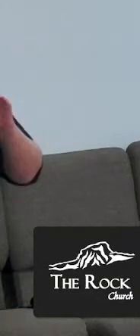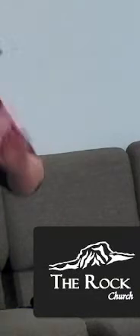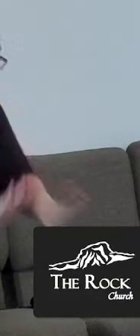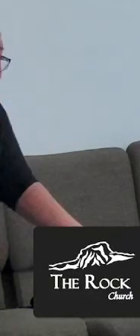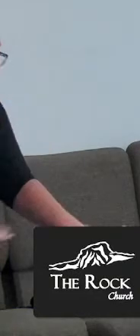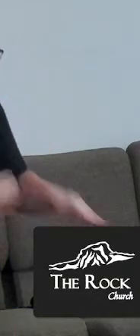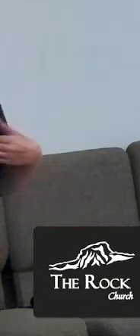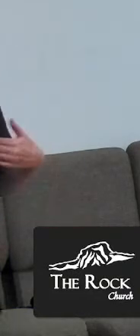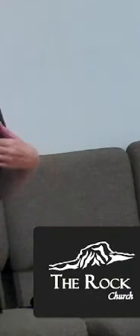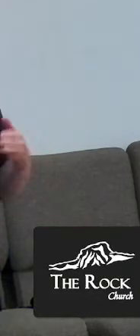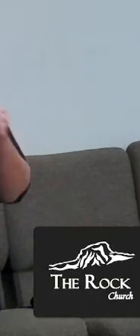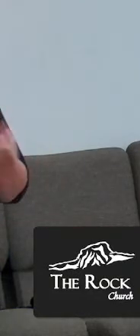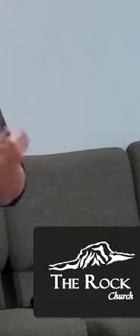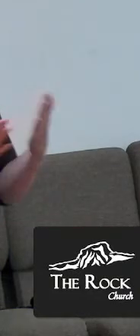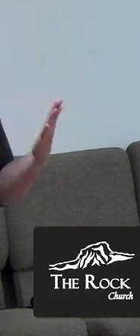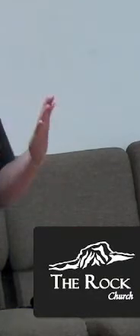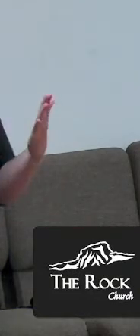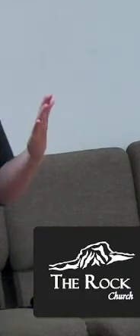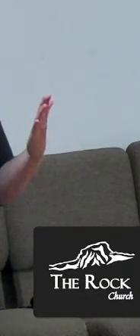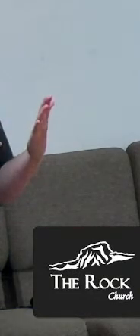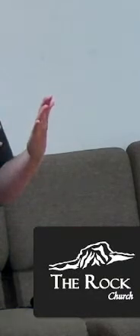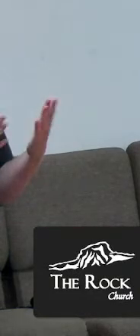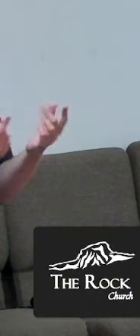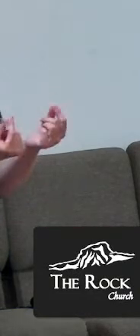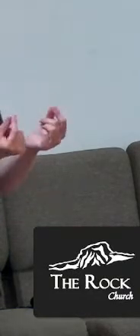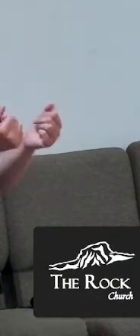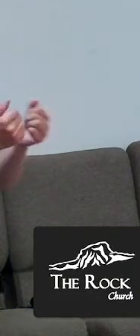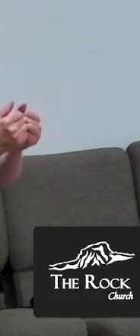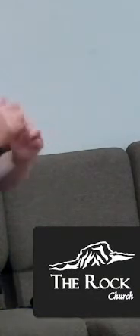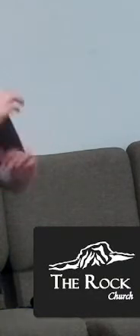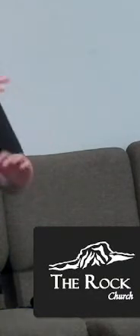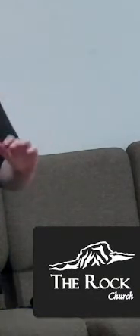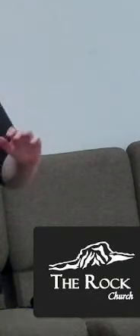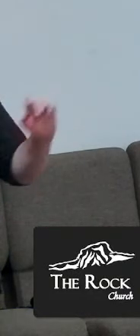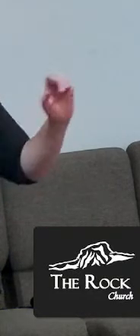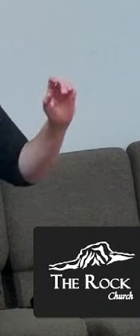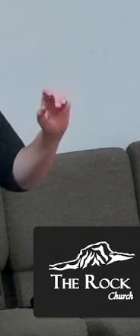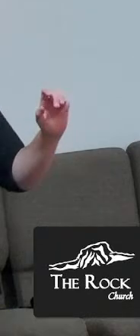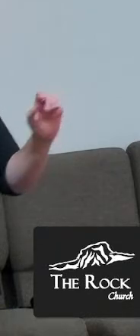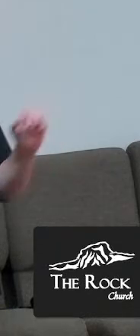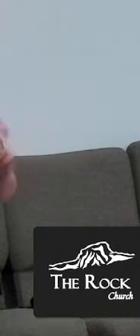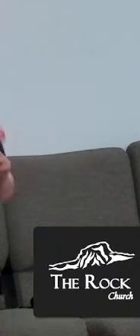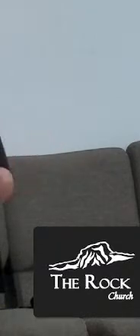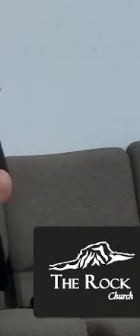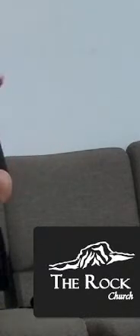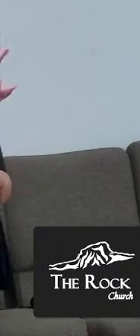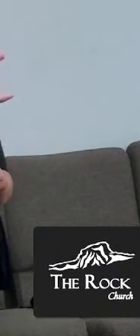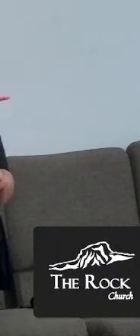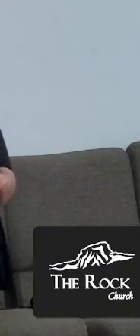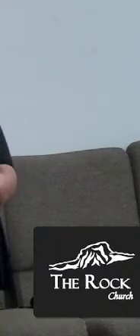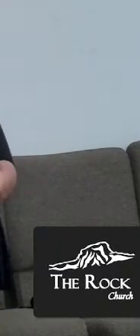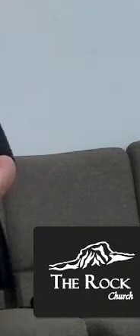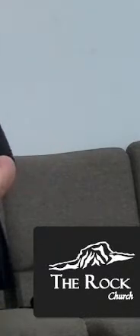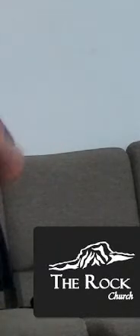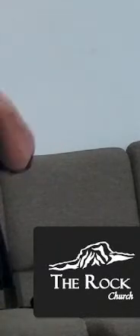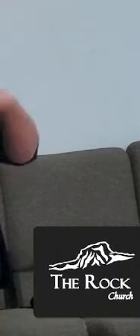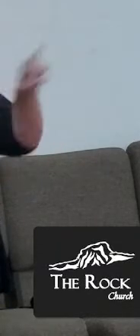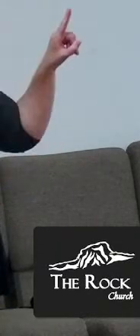do with the success of defeating Jericho. Just as much as their marching did.